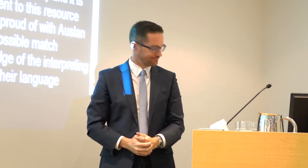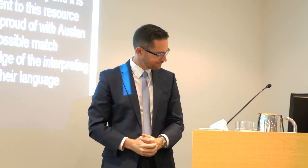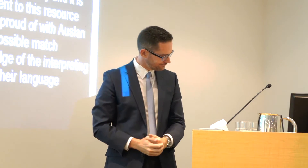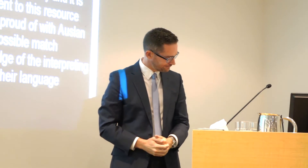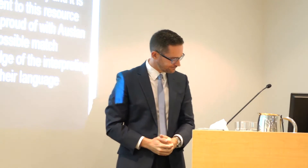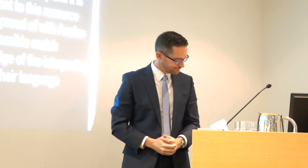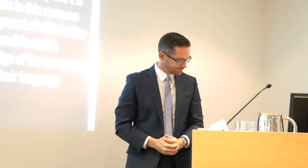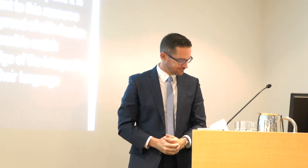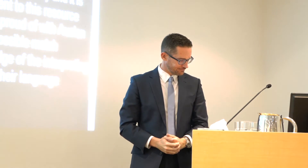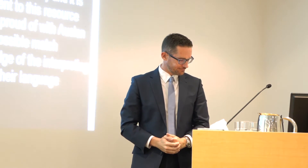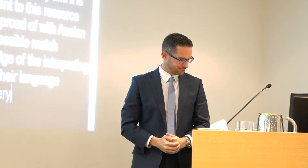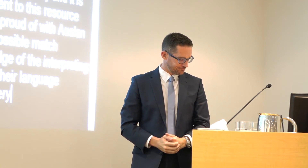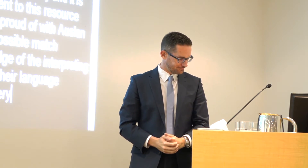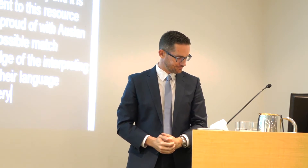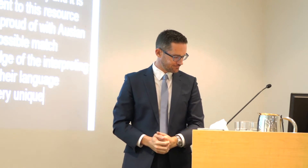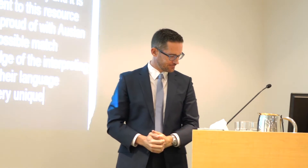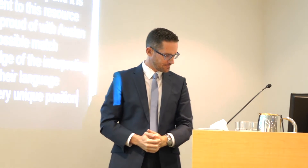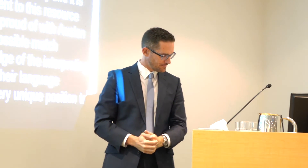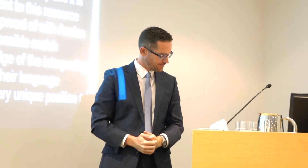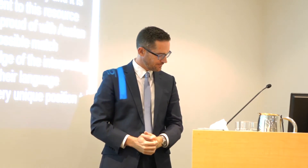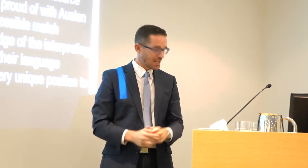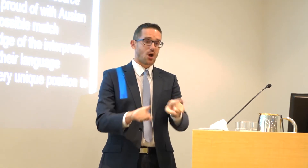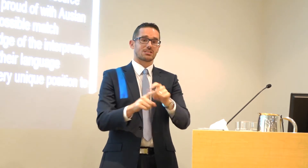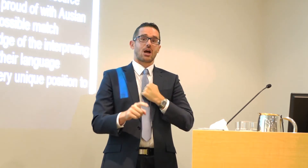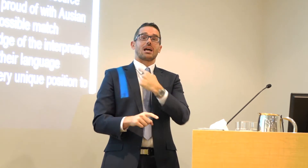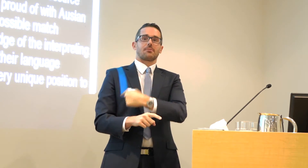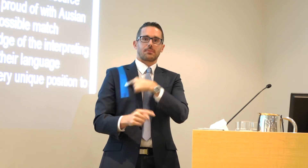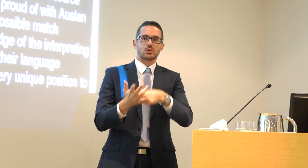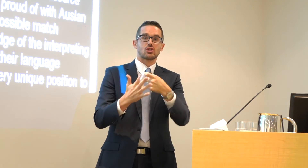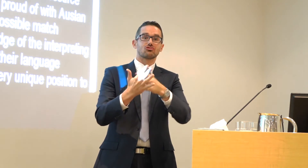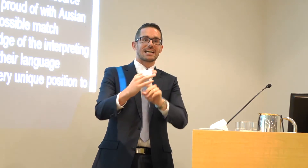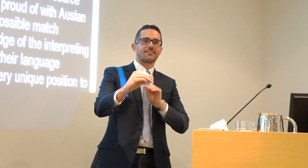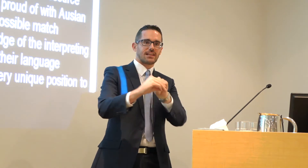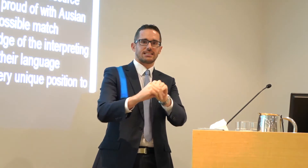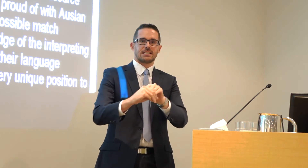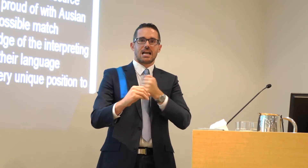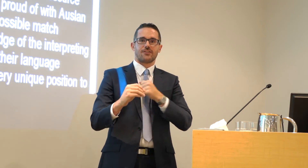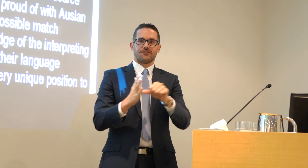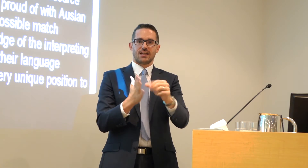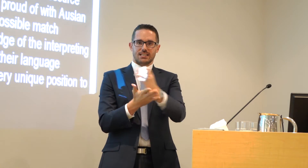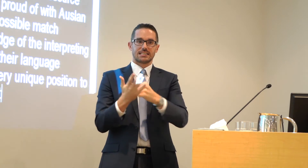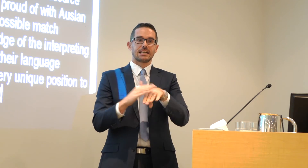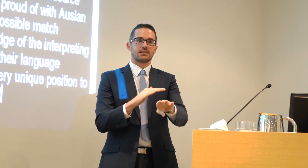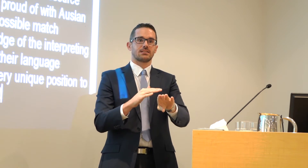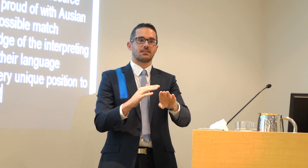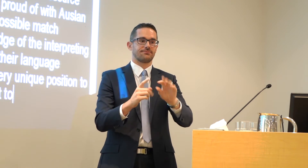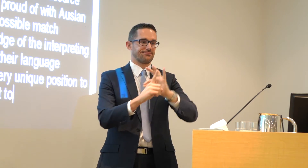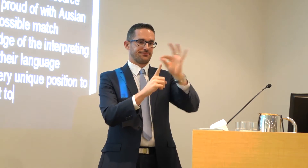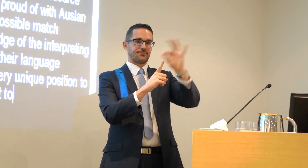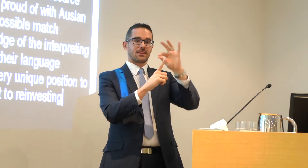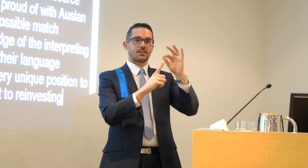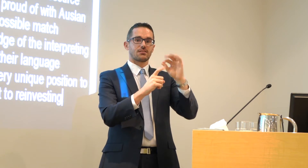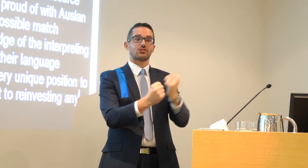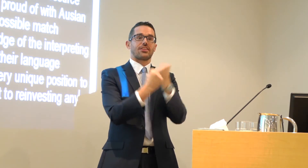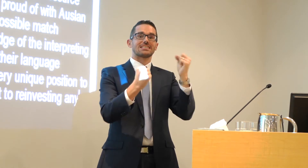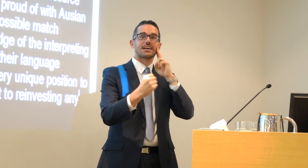unique position to provide a seamless service. As well, our commitment to reinvesting any surplus